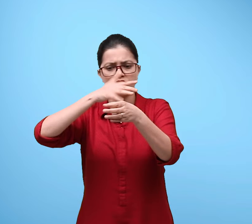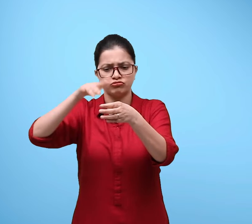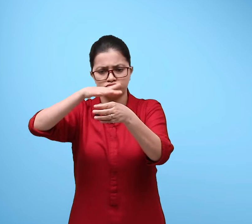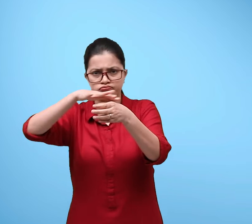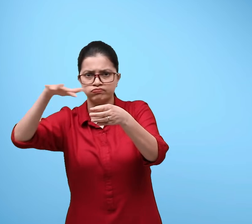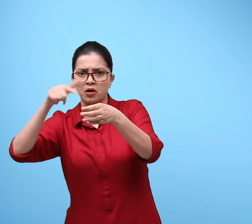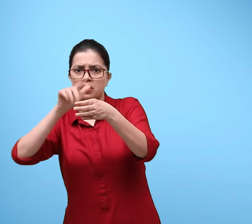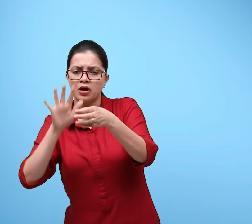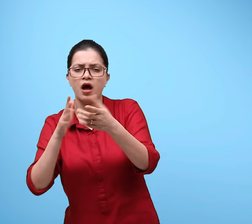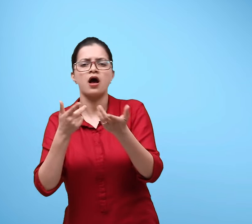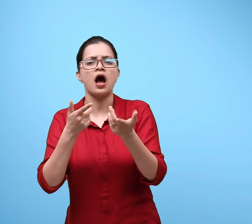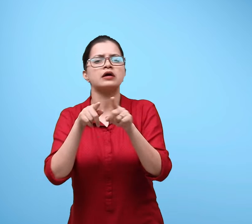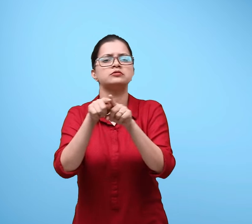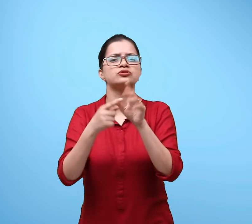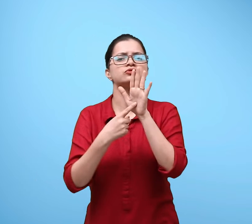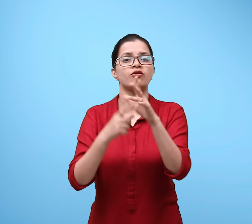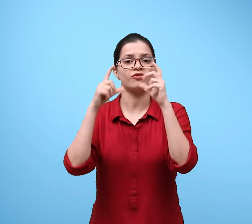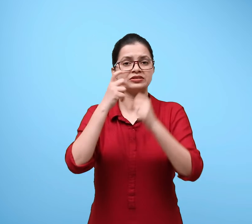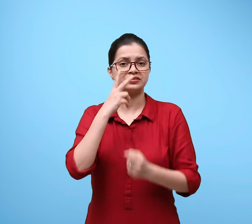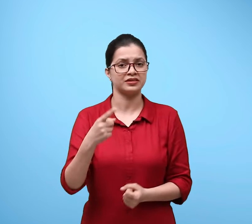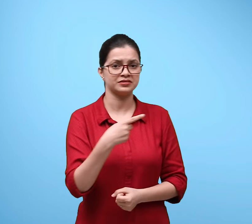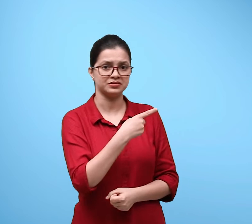or sink. Figure 4.6.